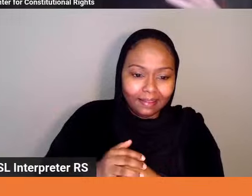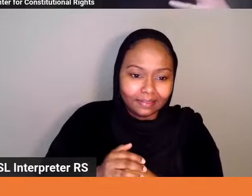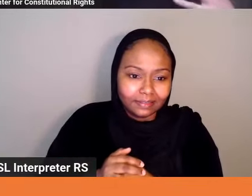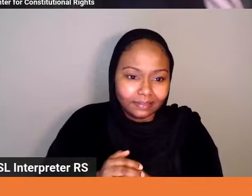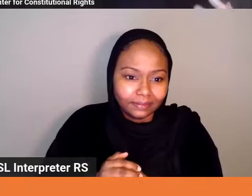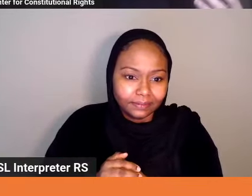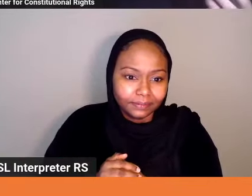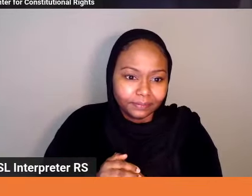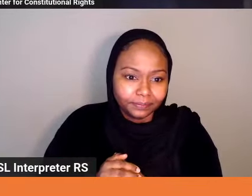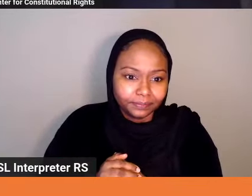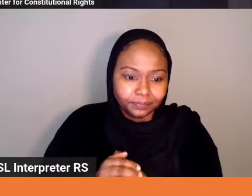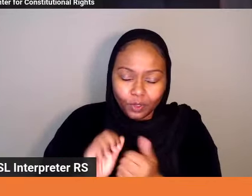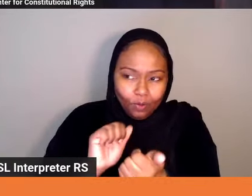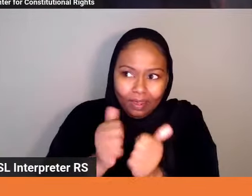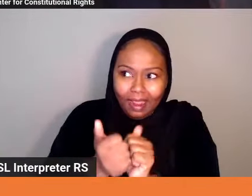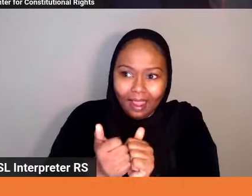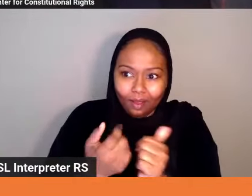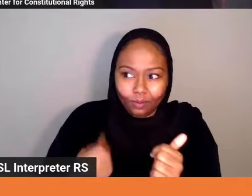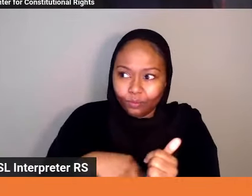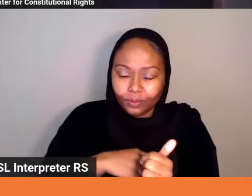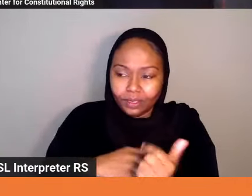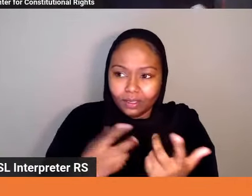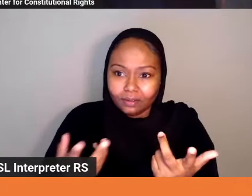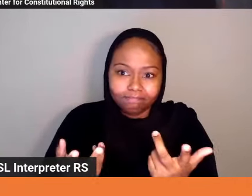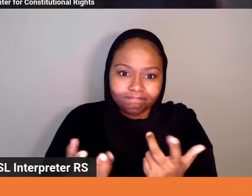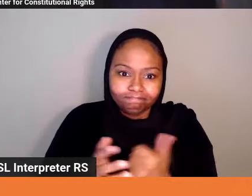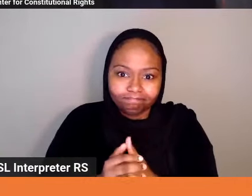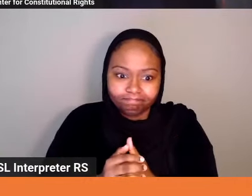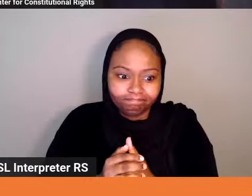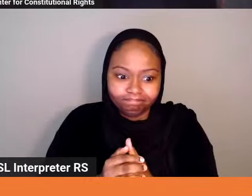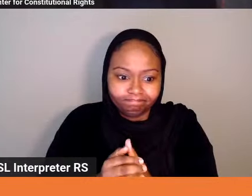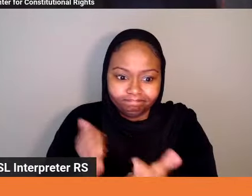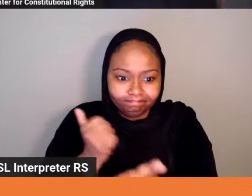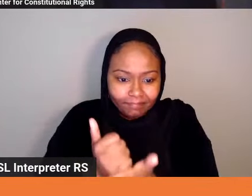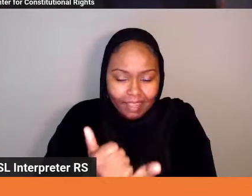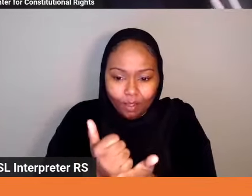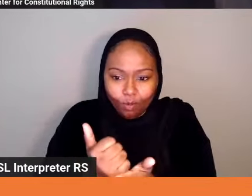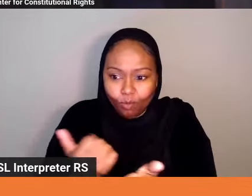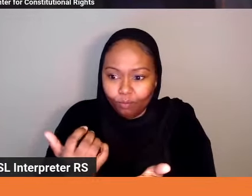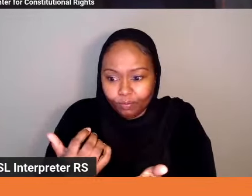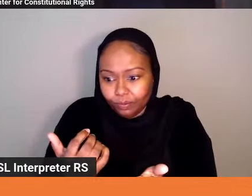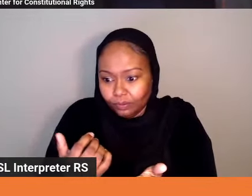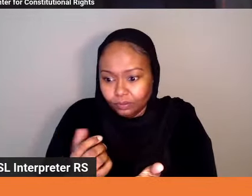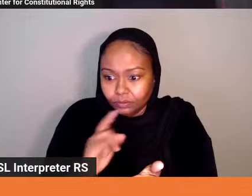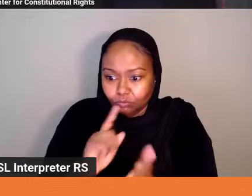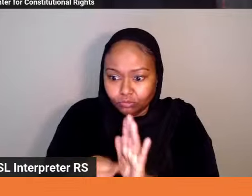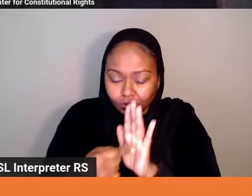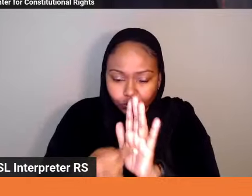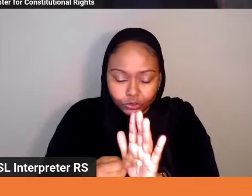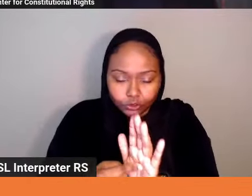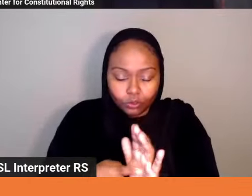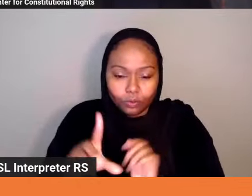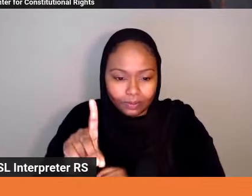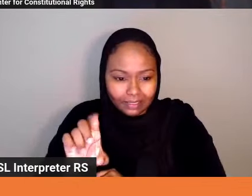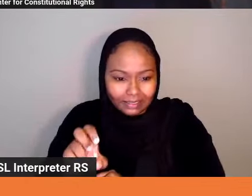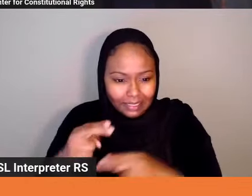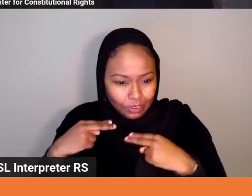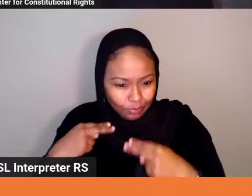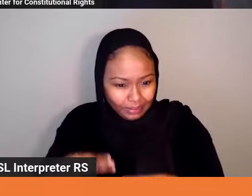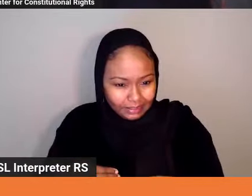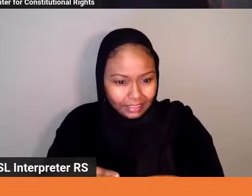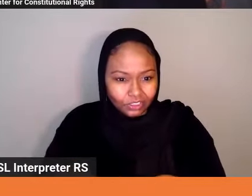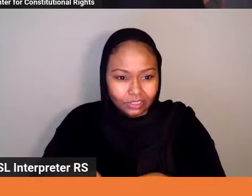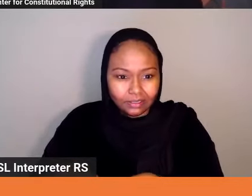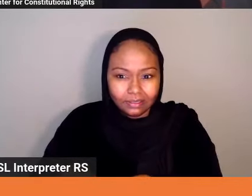on how we help to ensure that the dehumanization isn't what